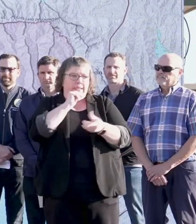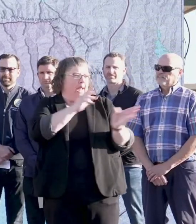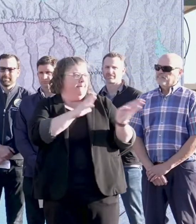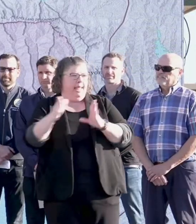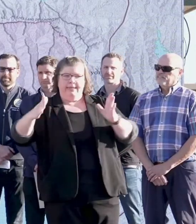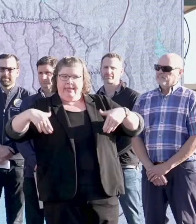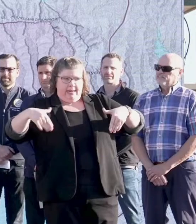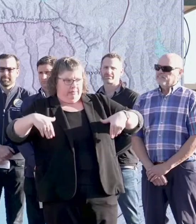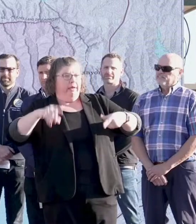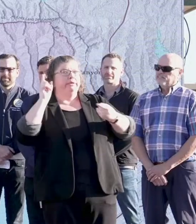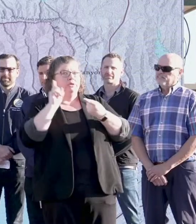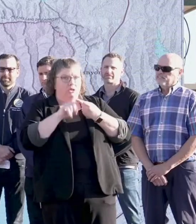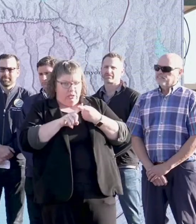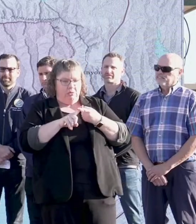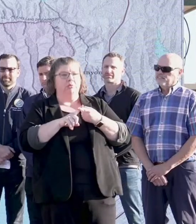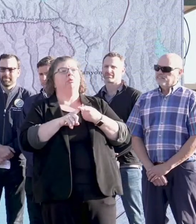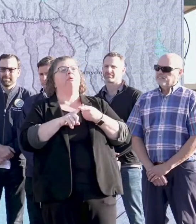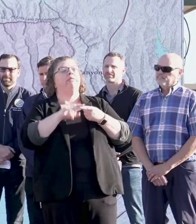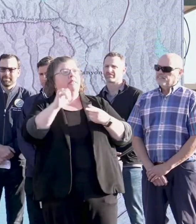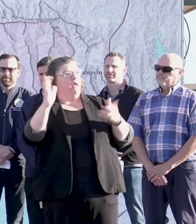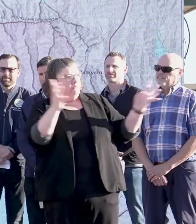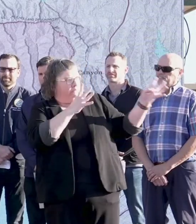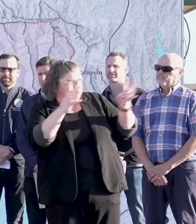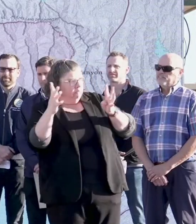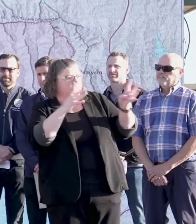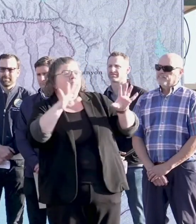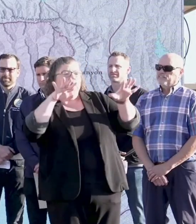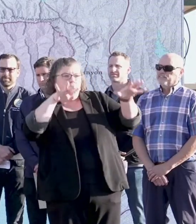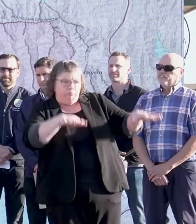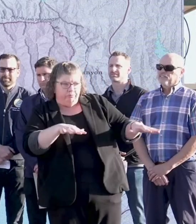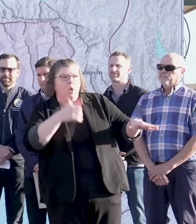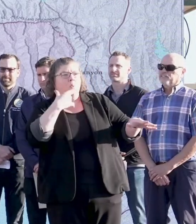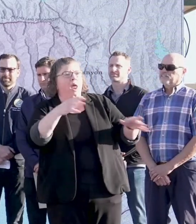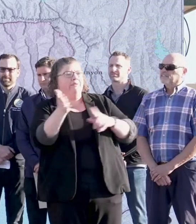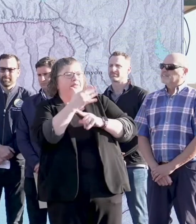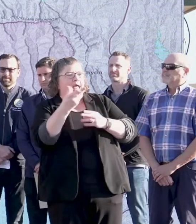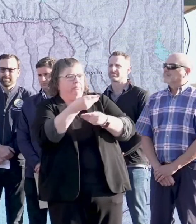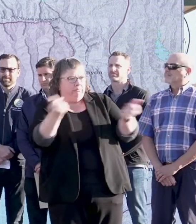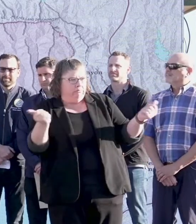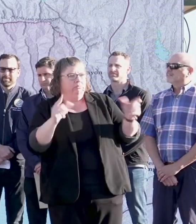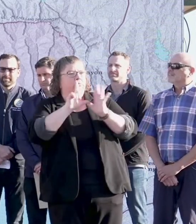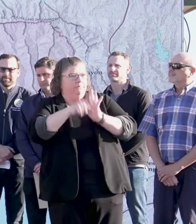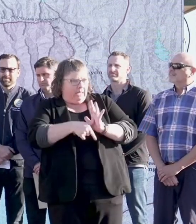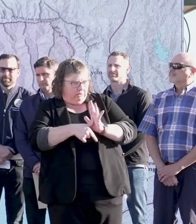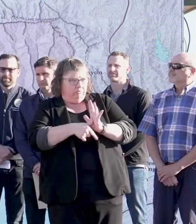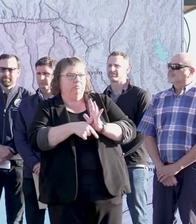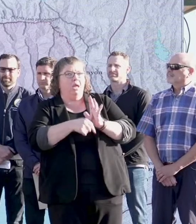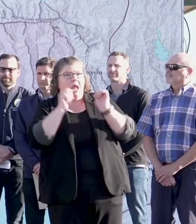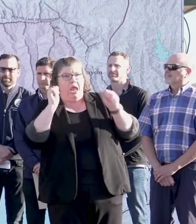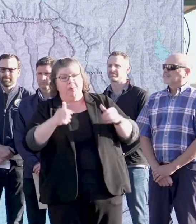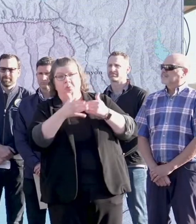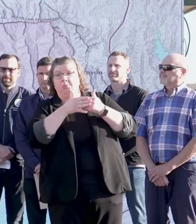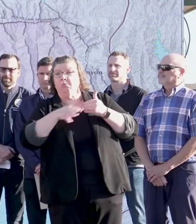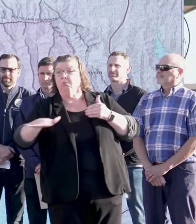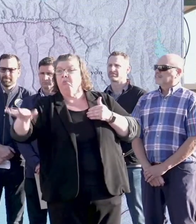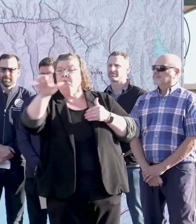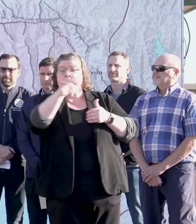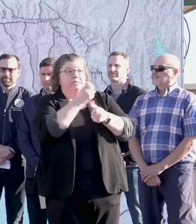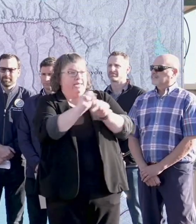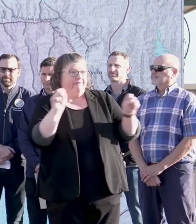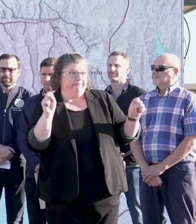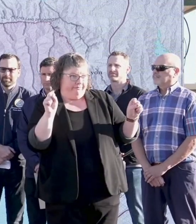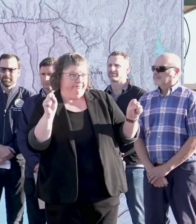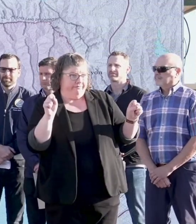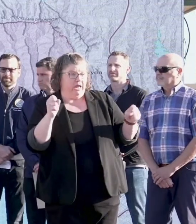are confirmed that this red flag event has moved through and that we are able to render the area safe around the perimeter,